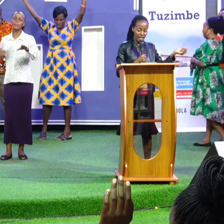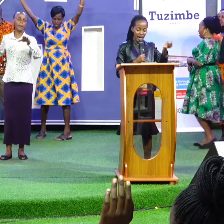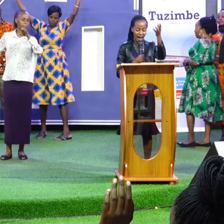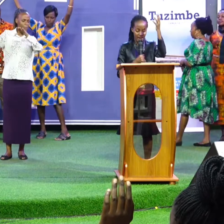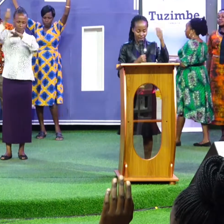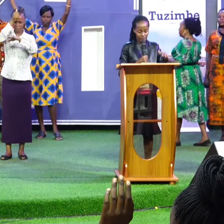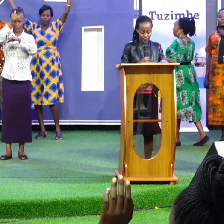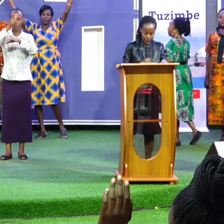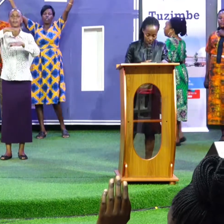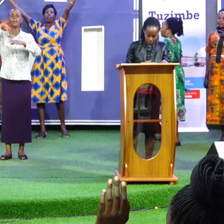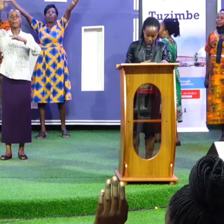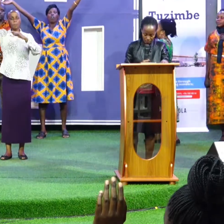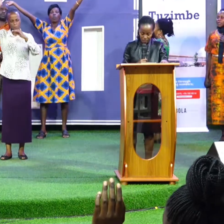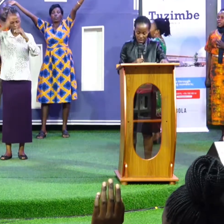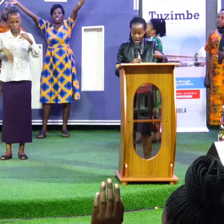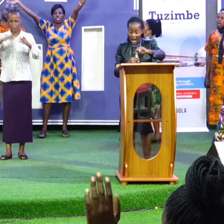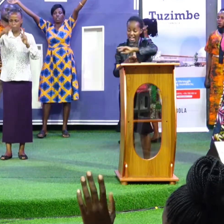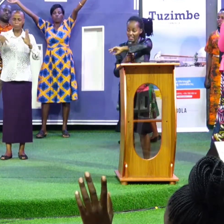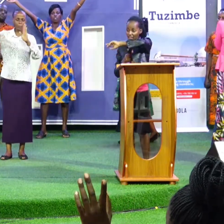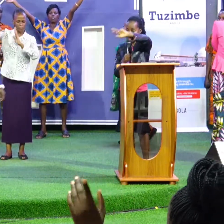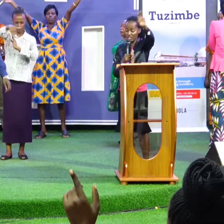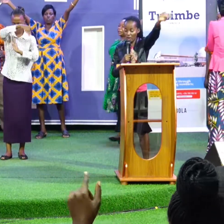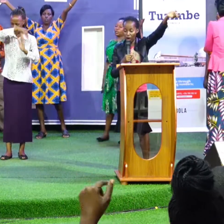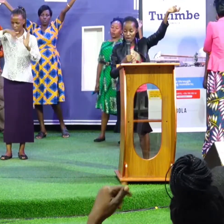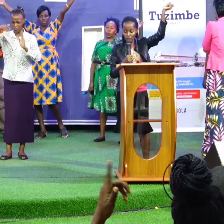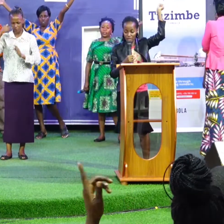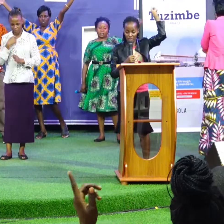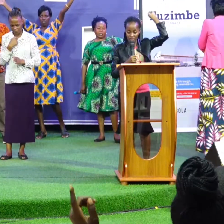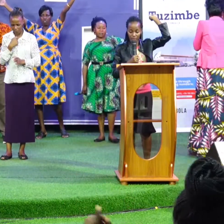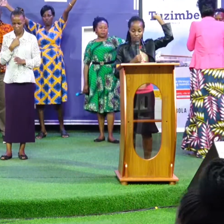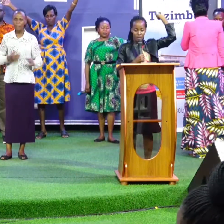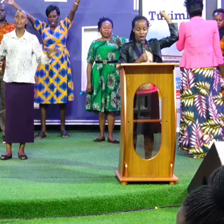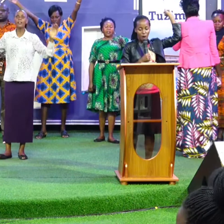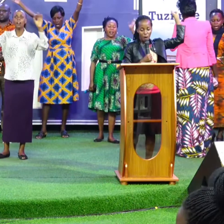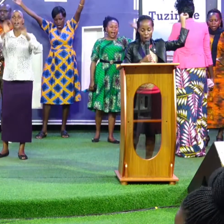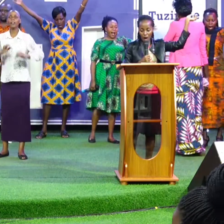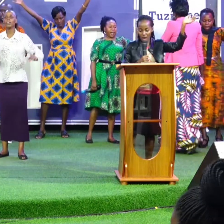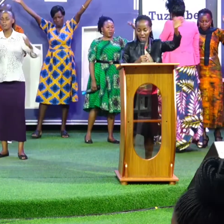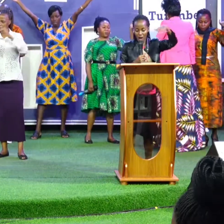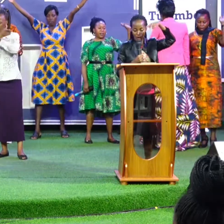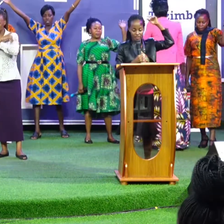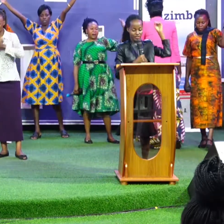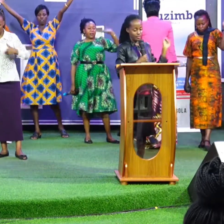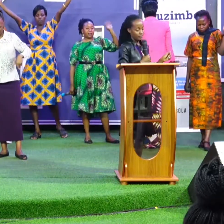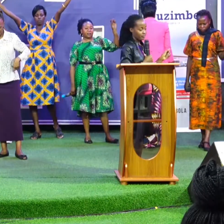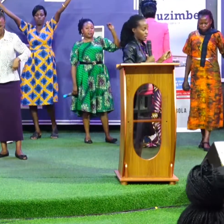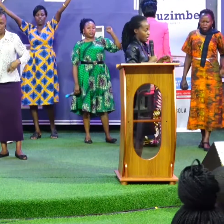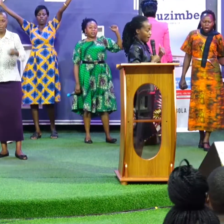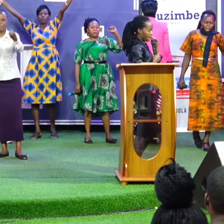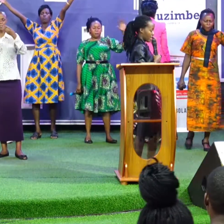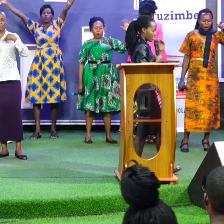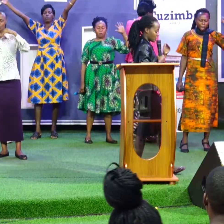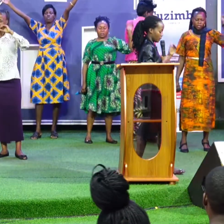exalt me higher, higher than those around me. Ay, Mukama. Oh Lord,